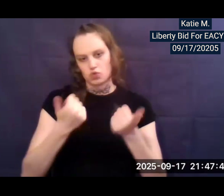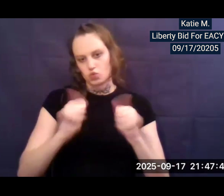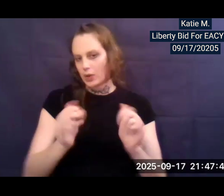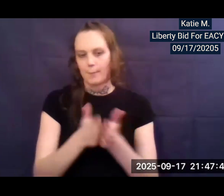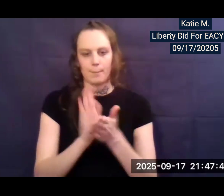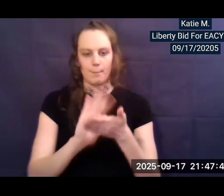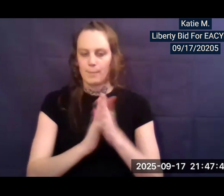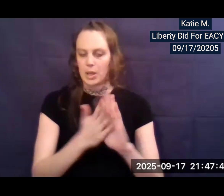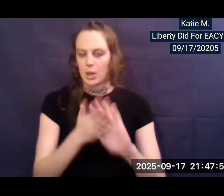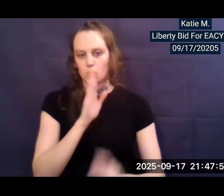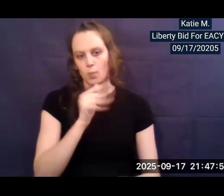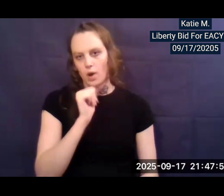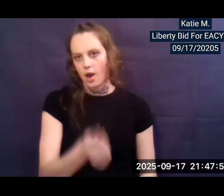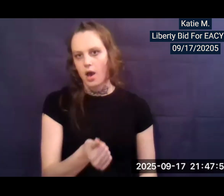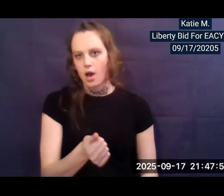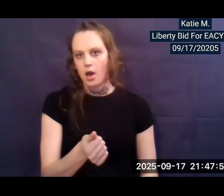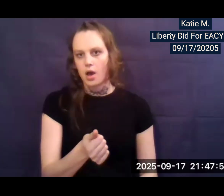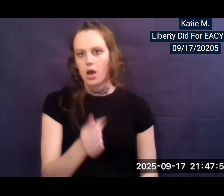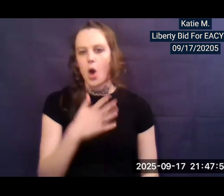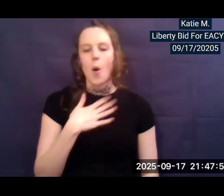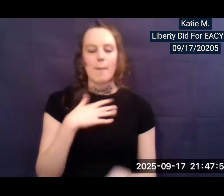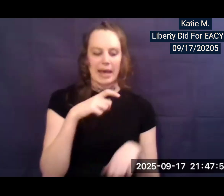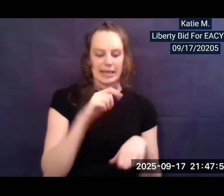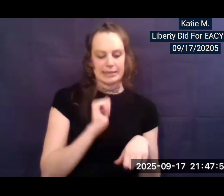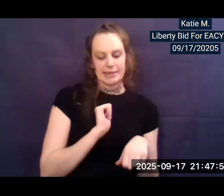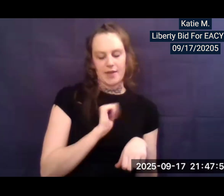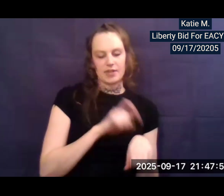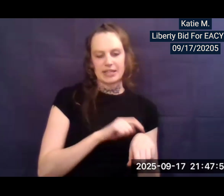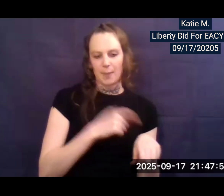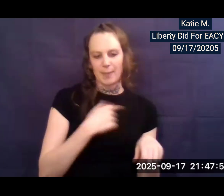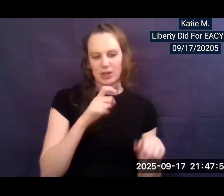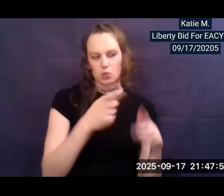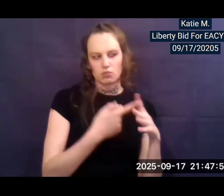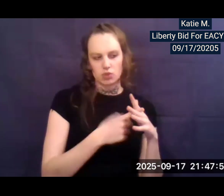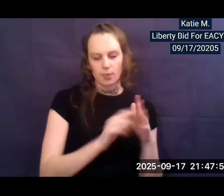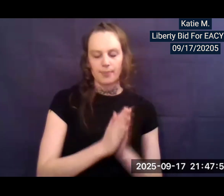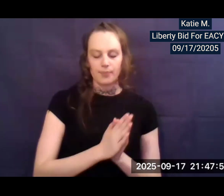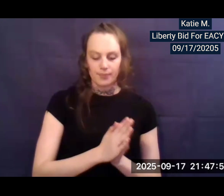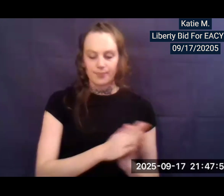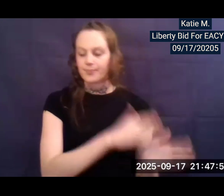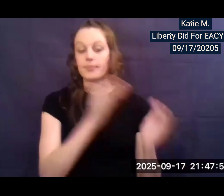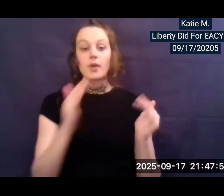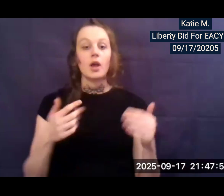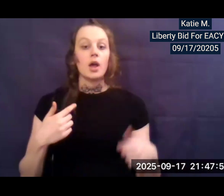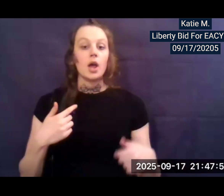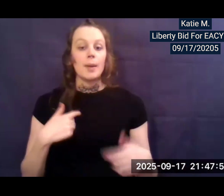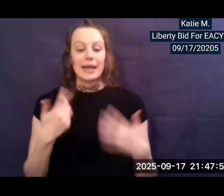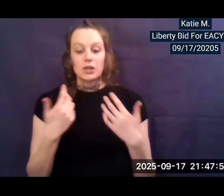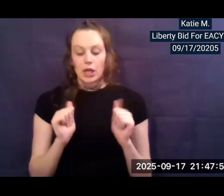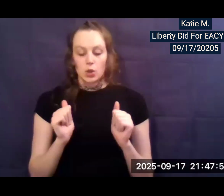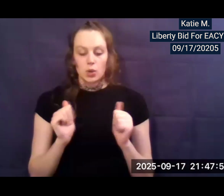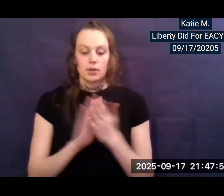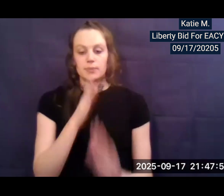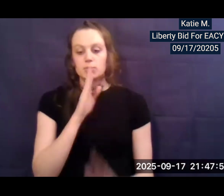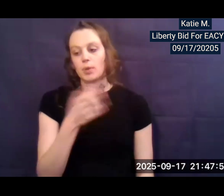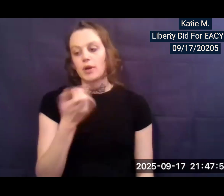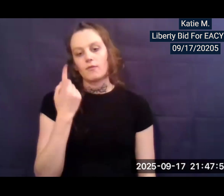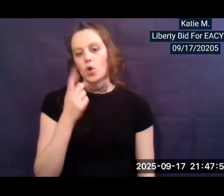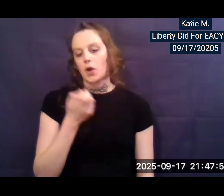my timer for myself. Yeah, so I had been trying to get sober a couple years before that. What